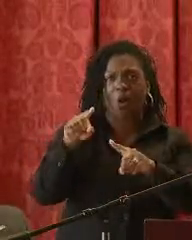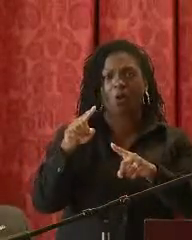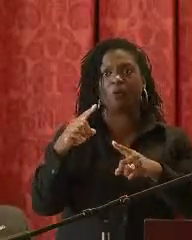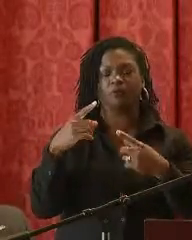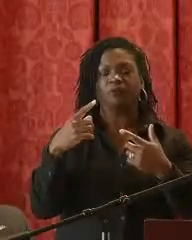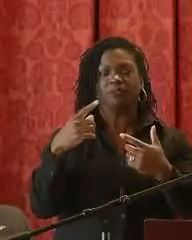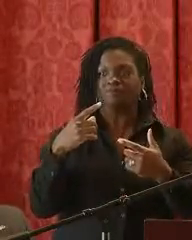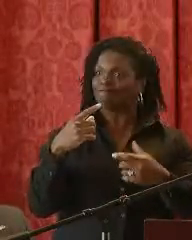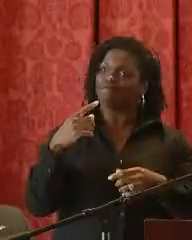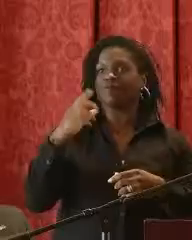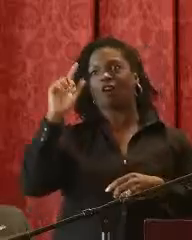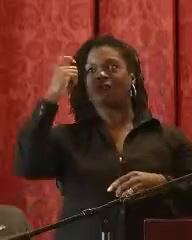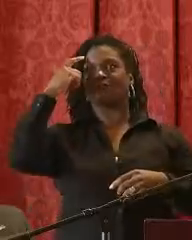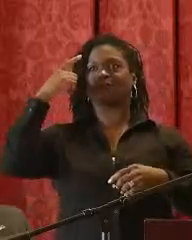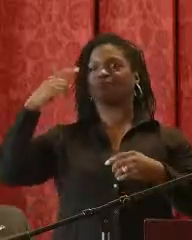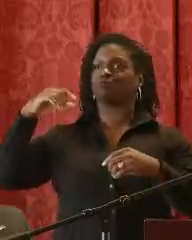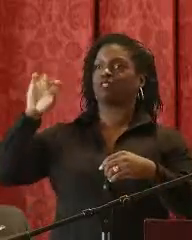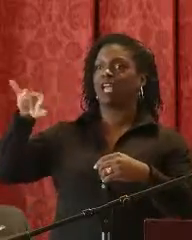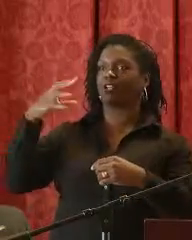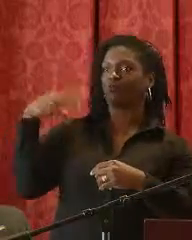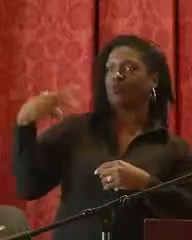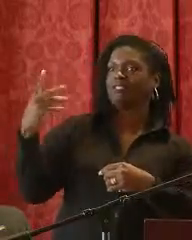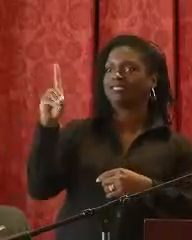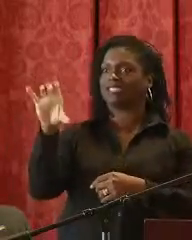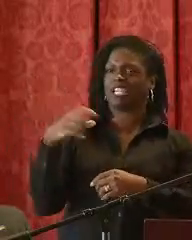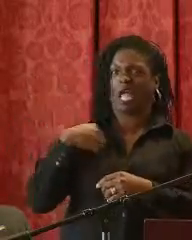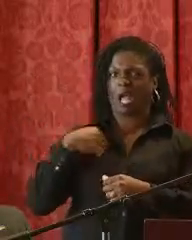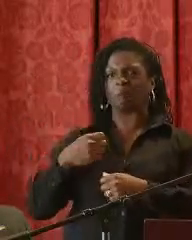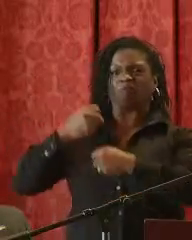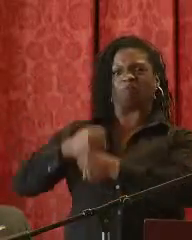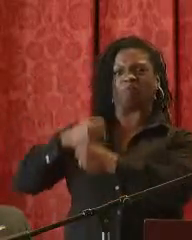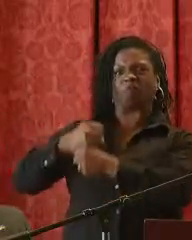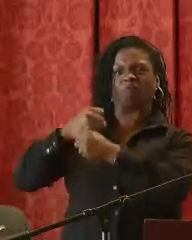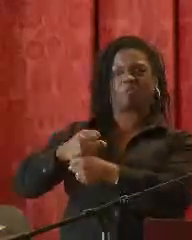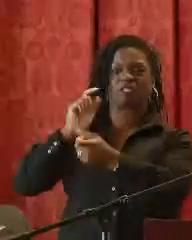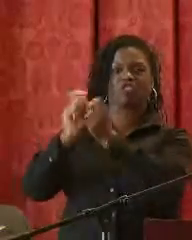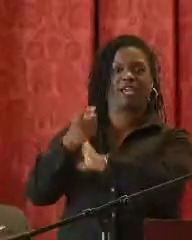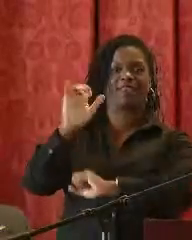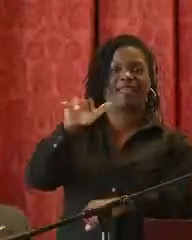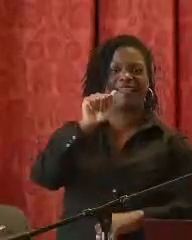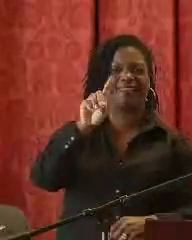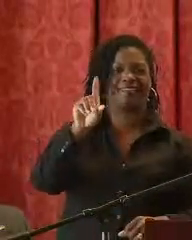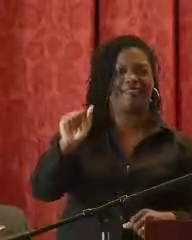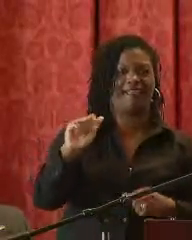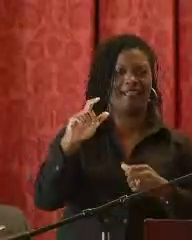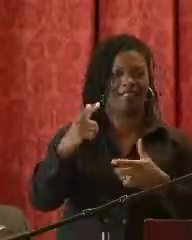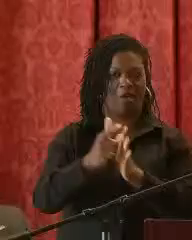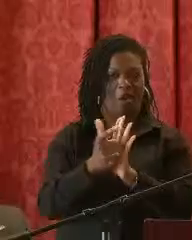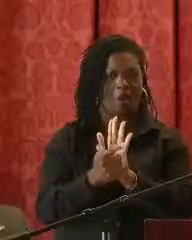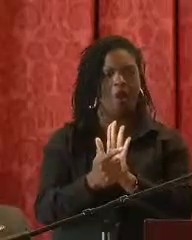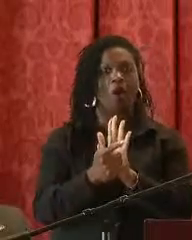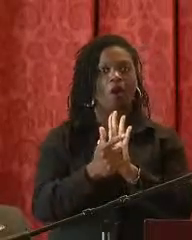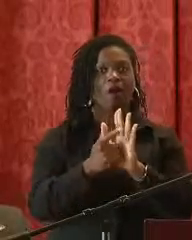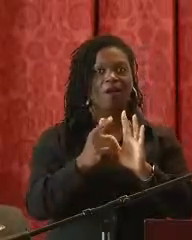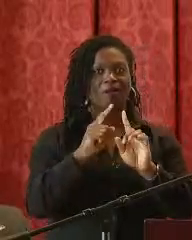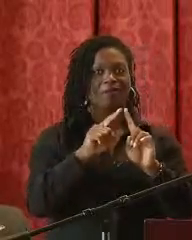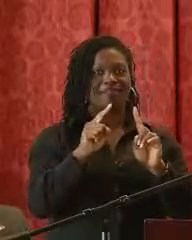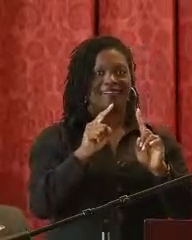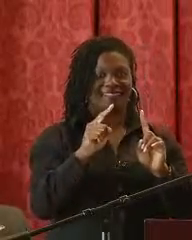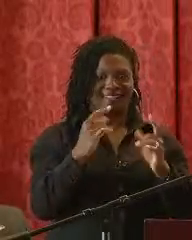it, because I don't think I need the lottery now. I think just having this award has changed my